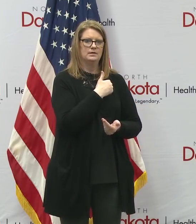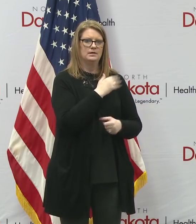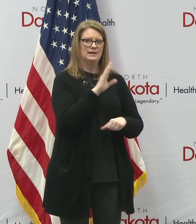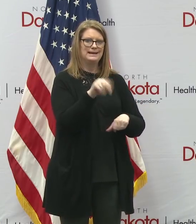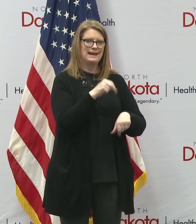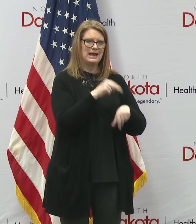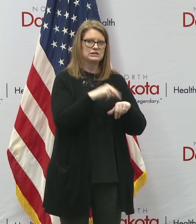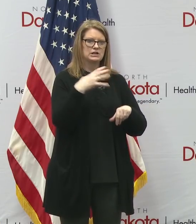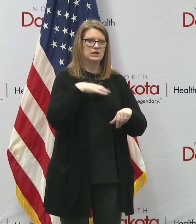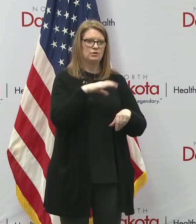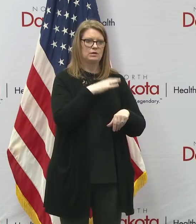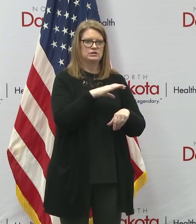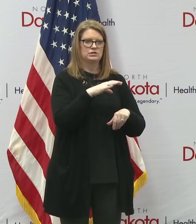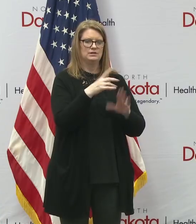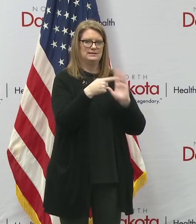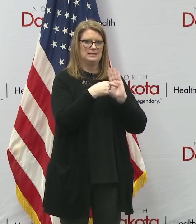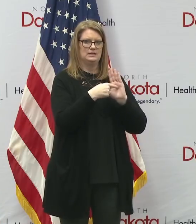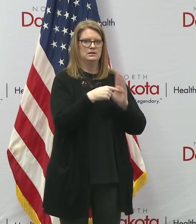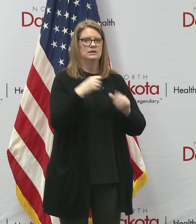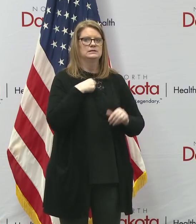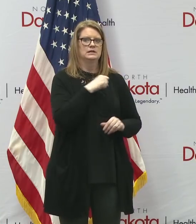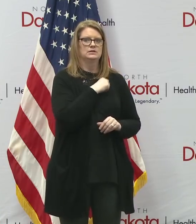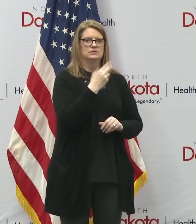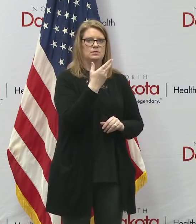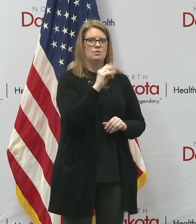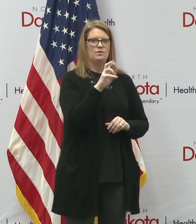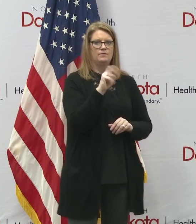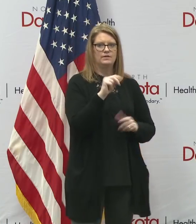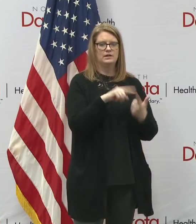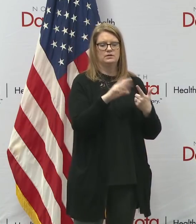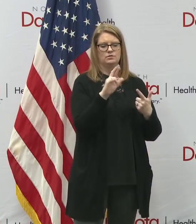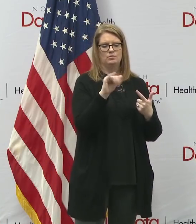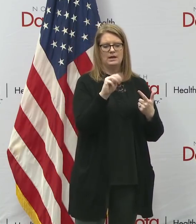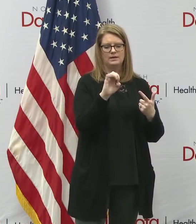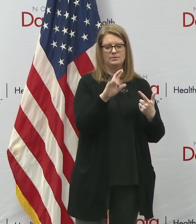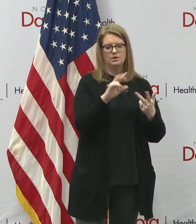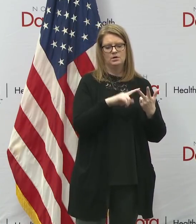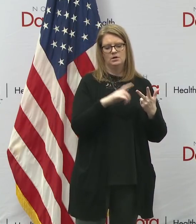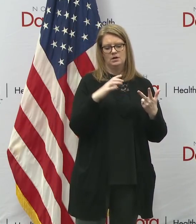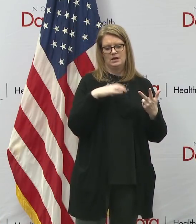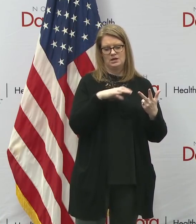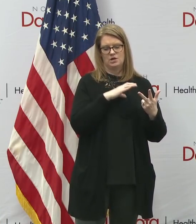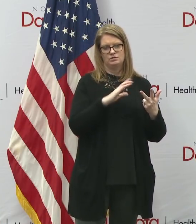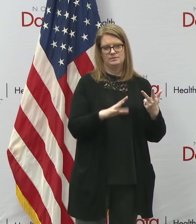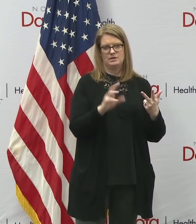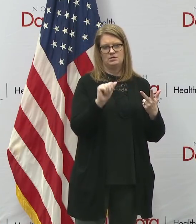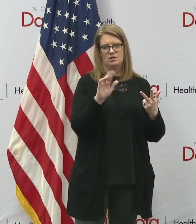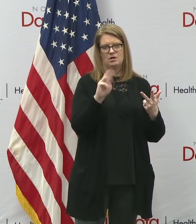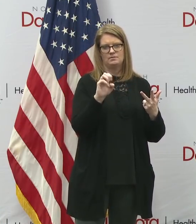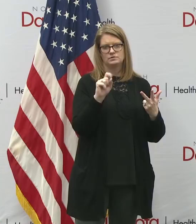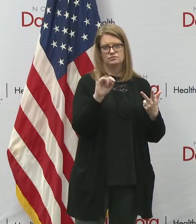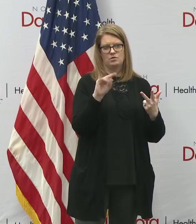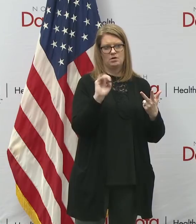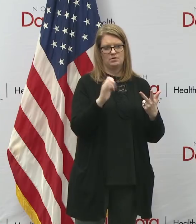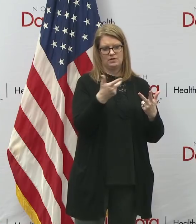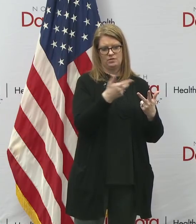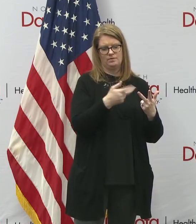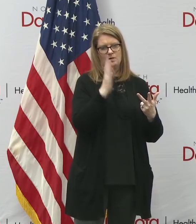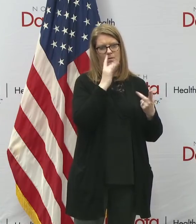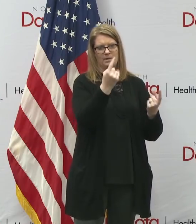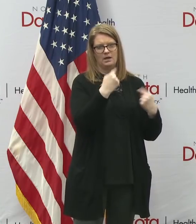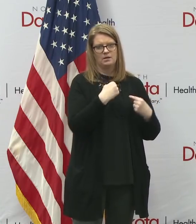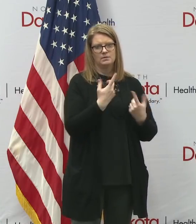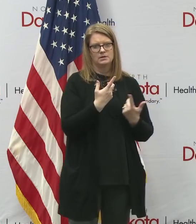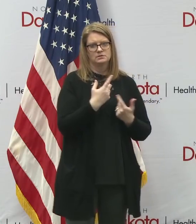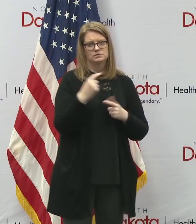national congressional delegation, Senators Hoeven, Senators Kramer, and Congressman Armstrong to be here. We have one